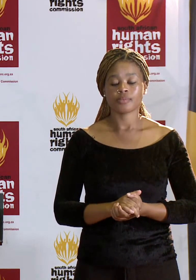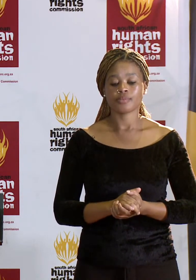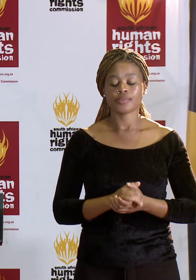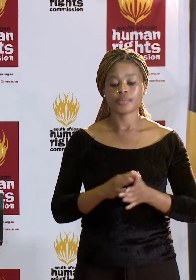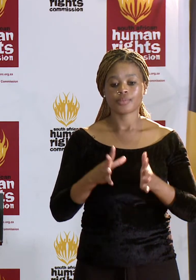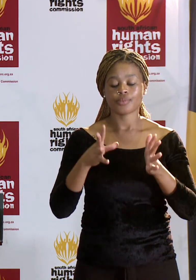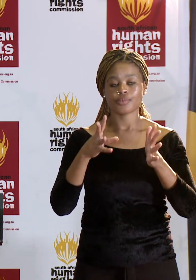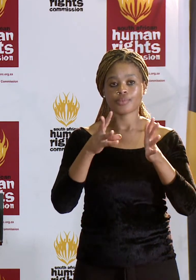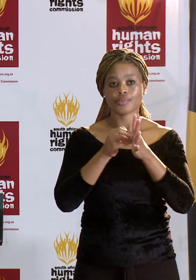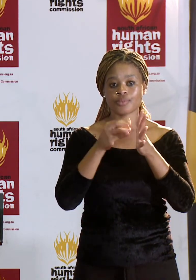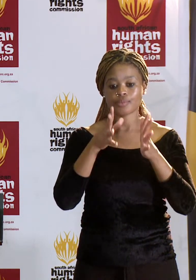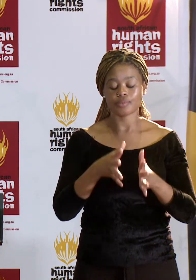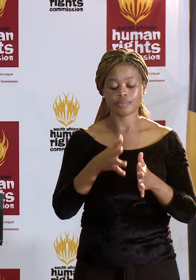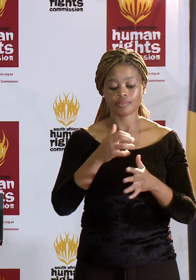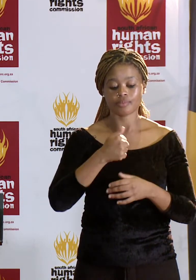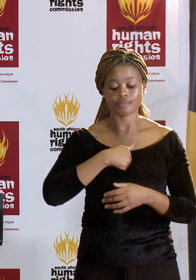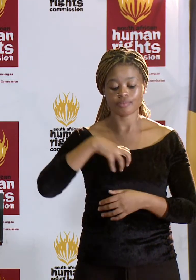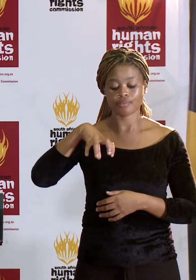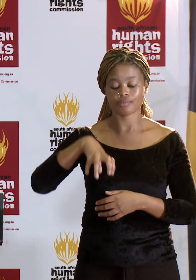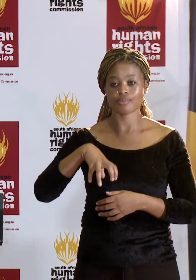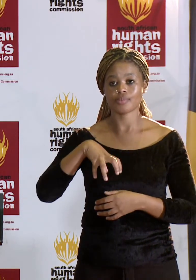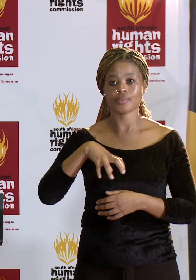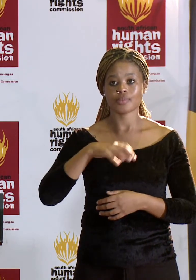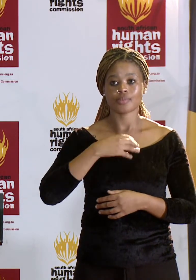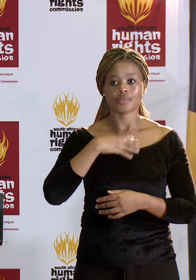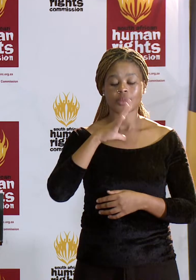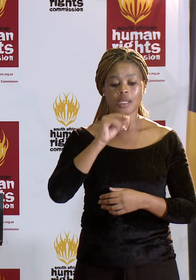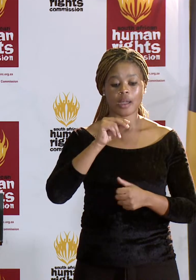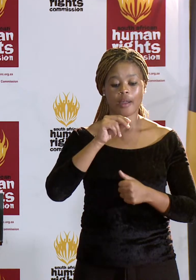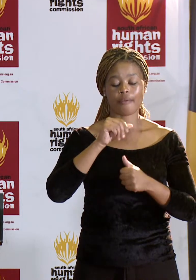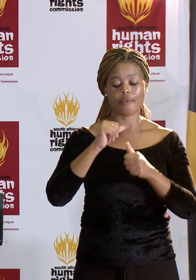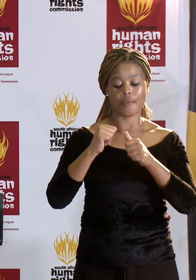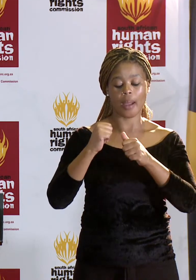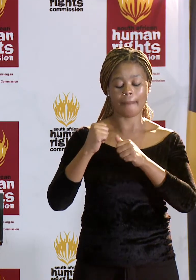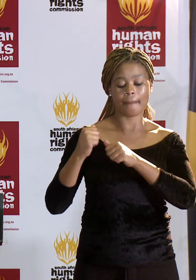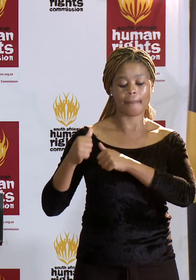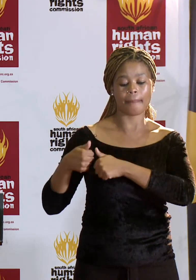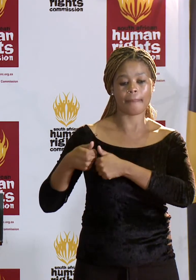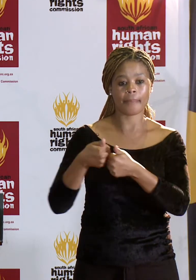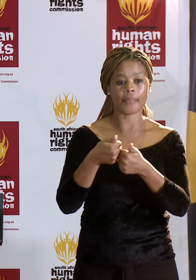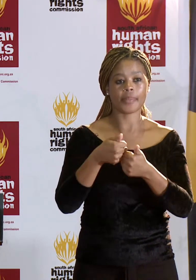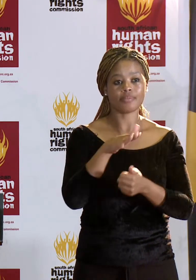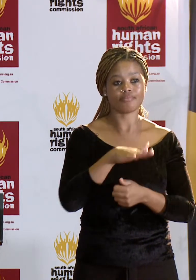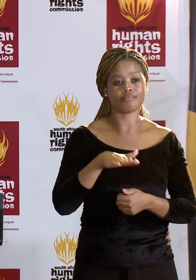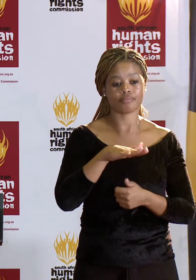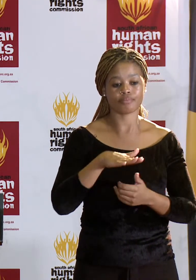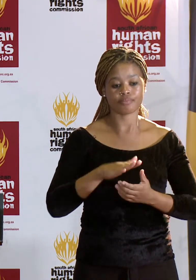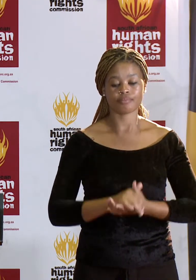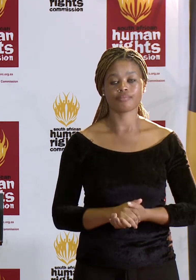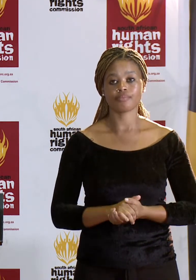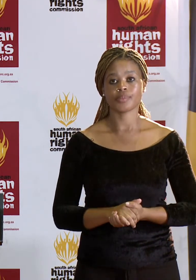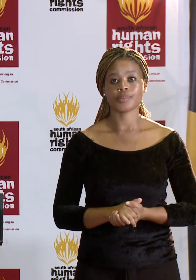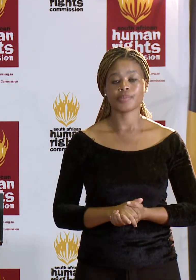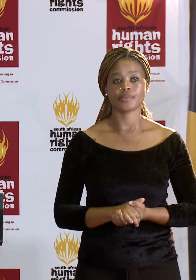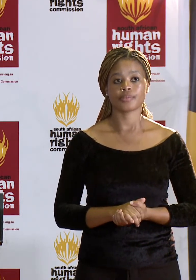Abafundi, and my faculty. Otherwise, I won't have a place to go back to if I don't acknowledge it.